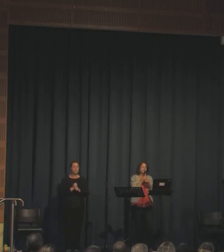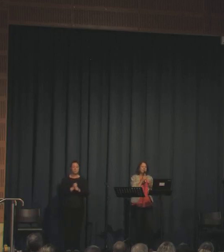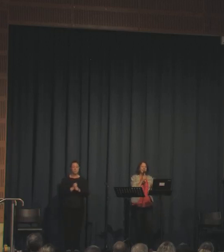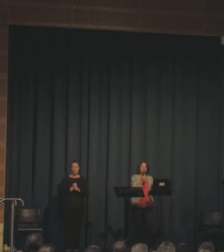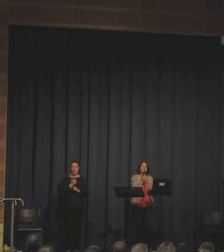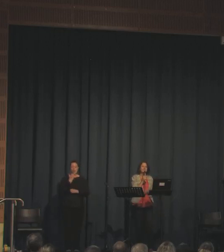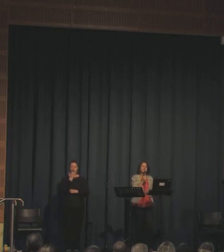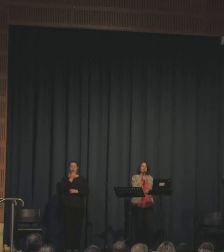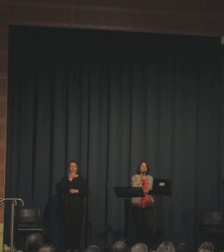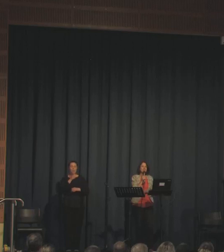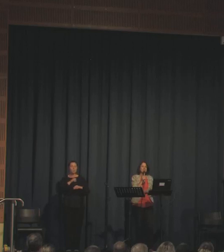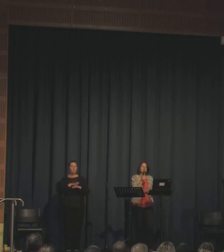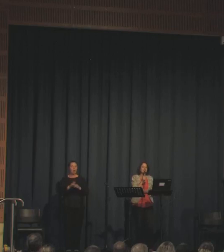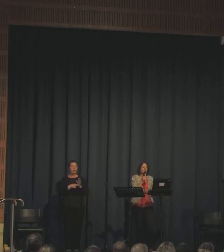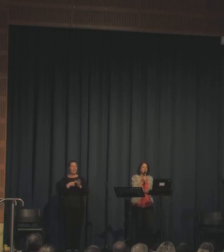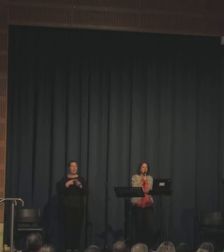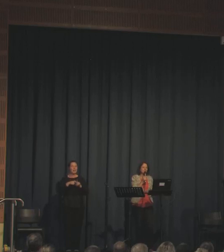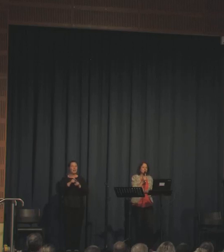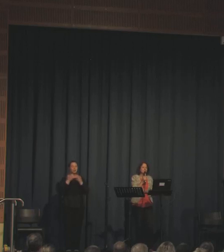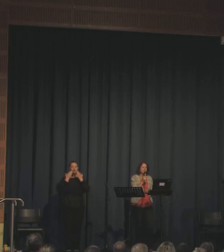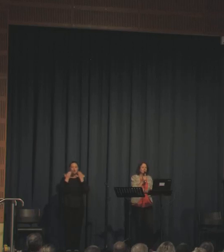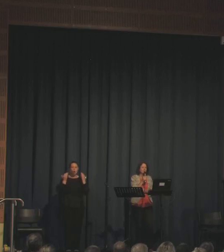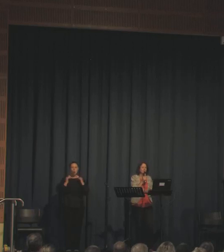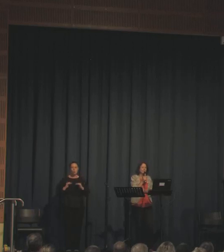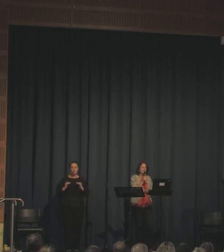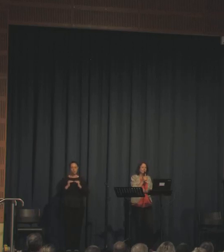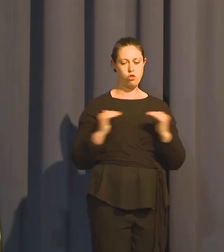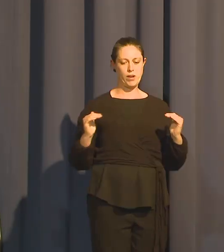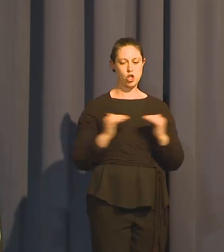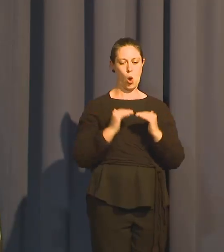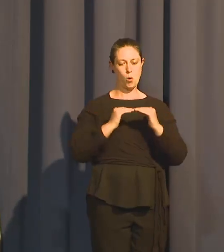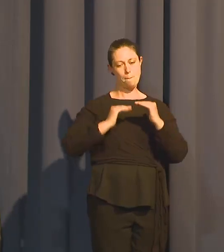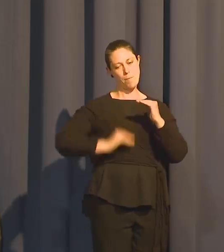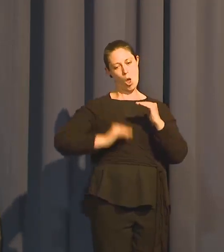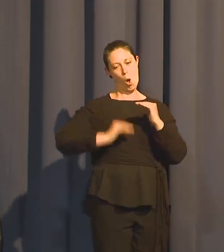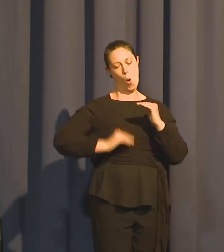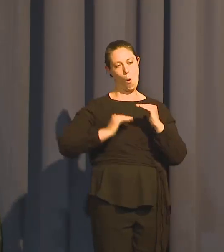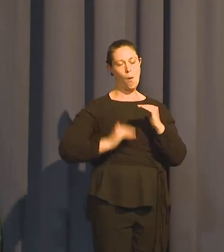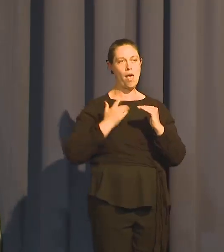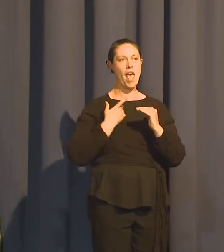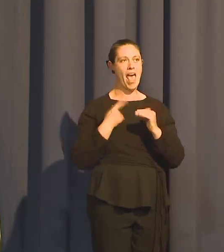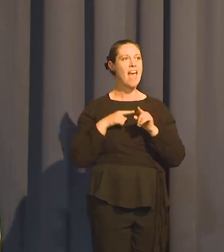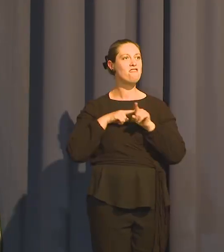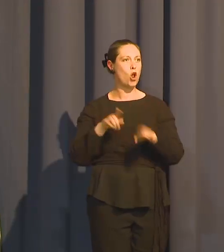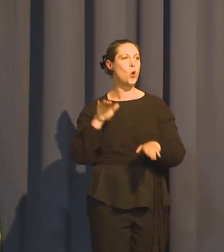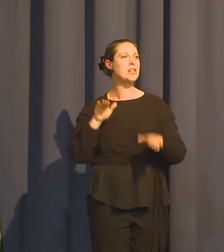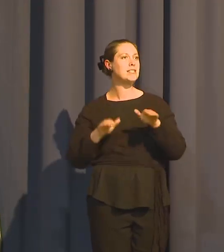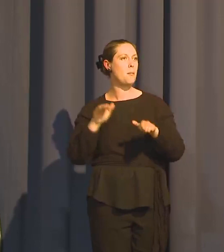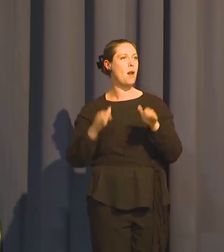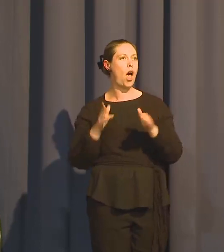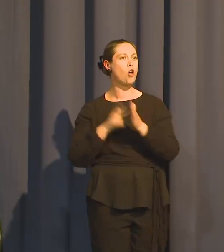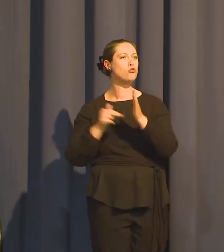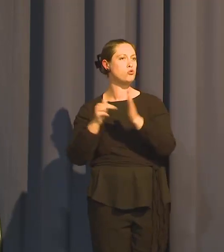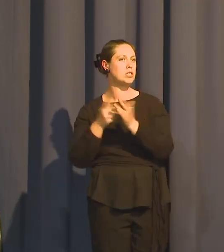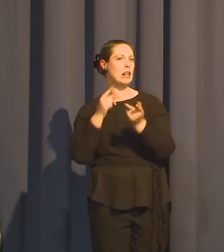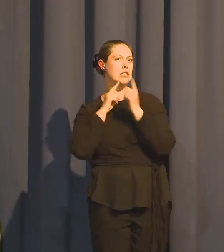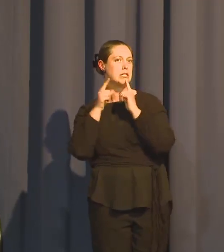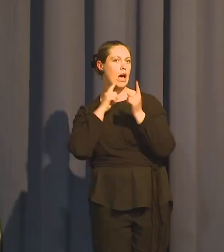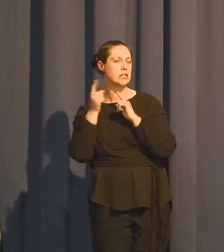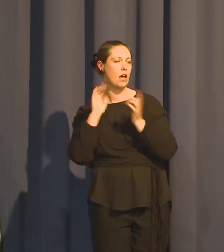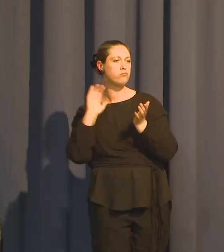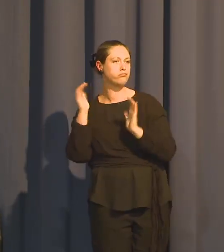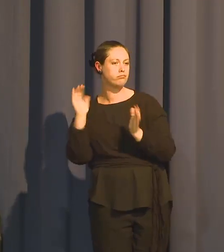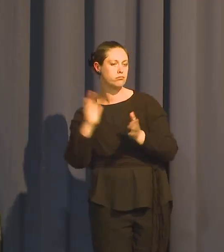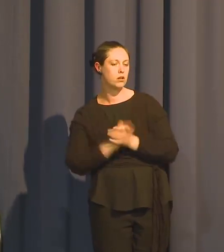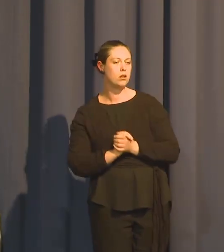levels and in line with nationally representative data. The national survey was conducted across New Zealand,